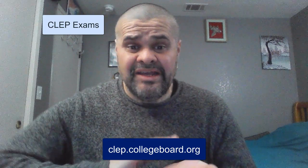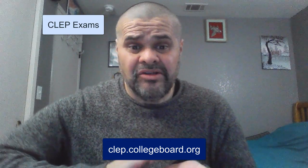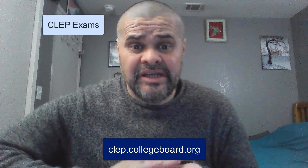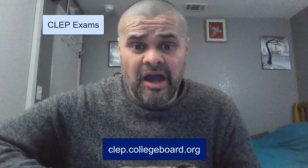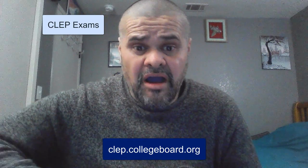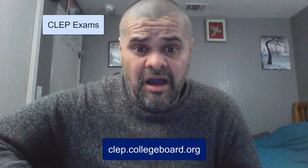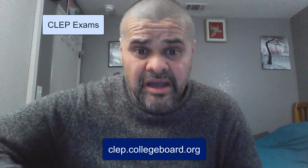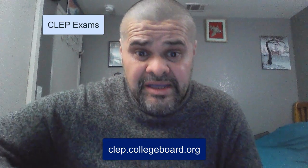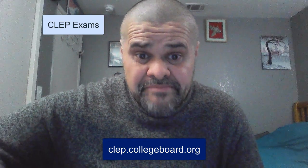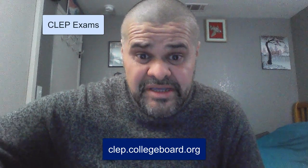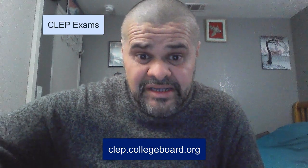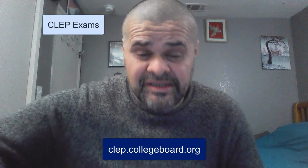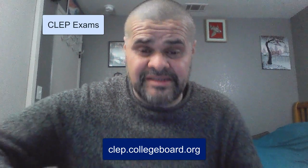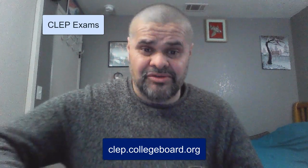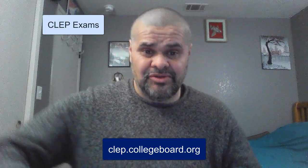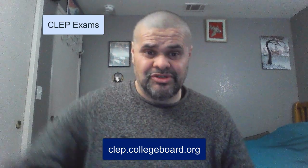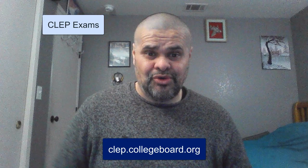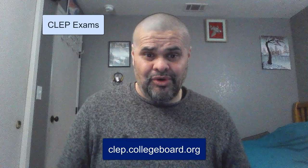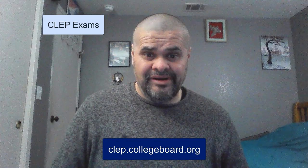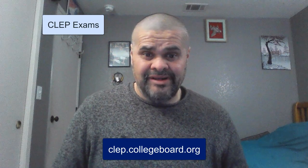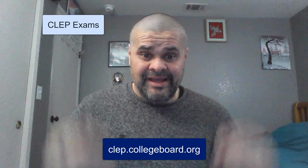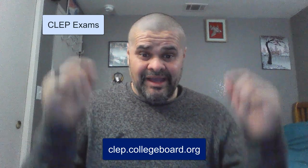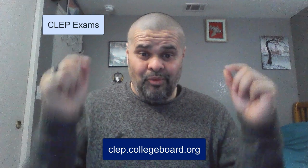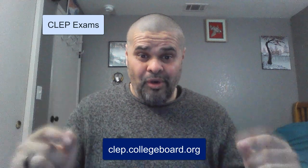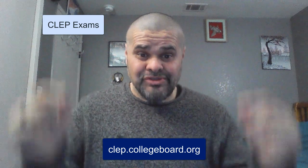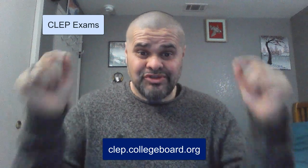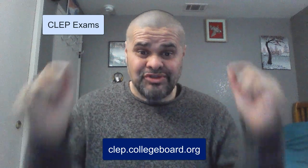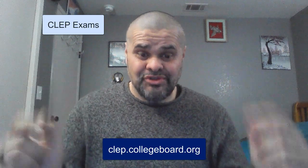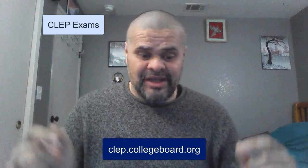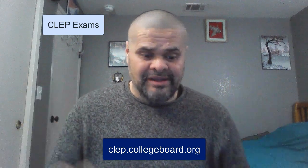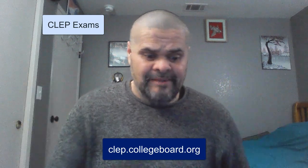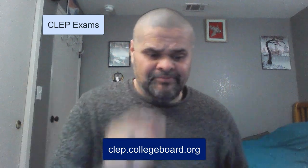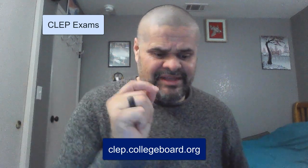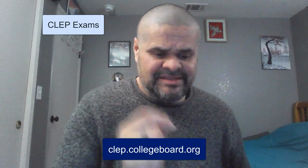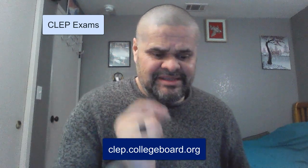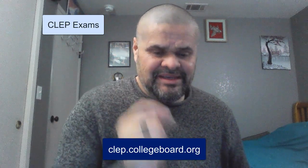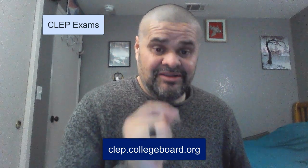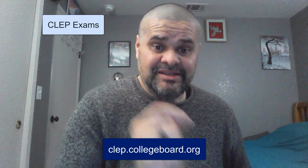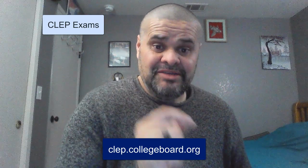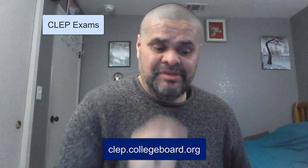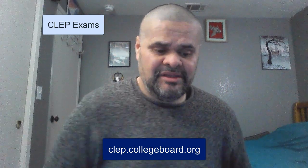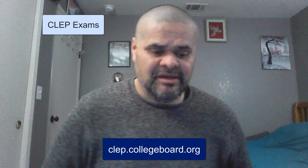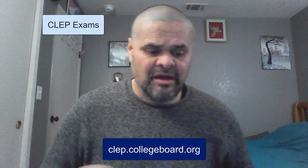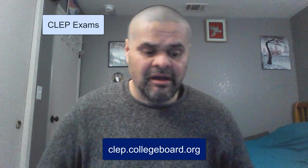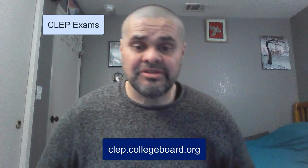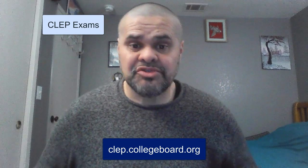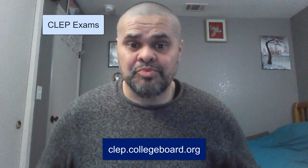it'll immediately tell you the score. And once you do that, then CLEP, the College